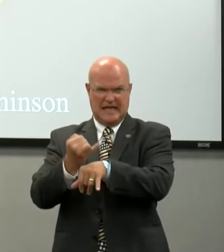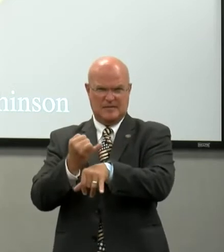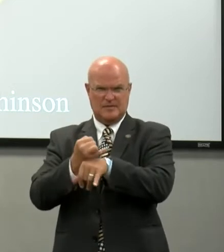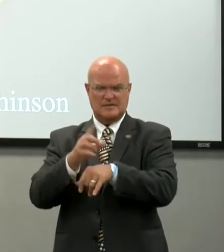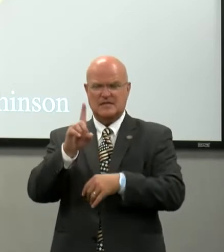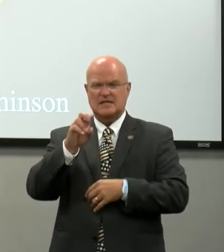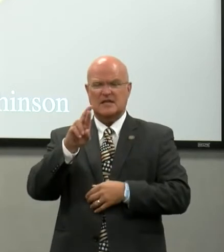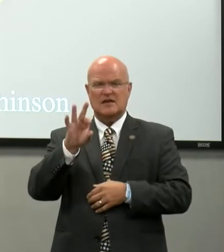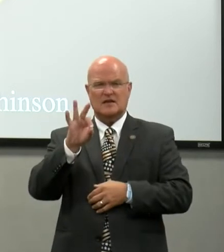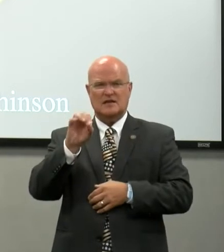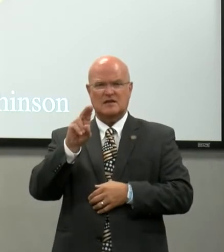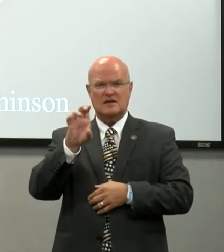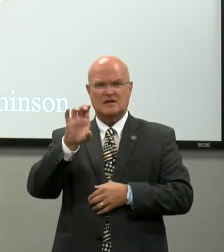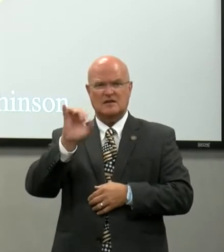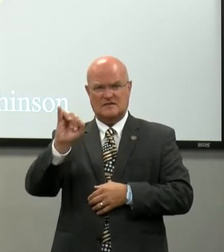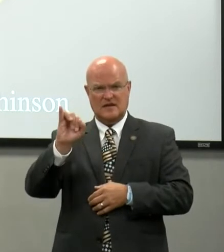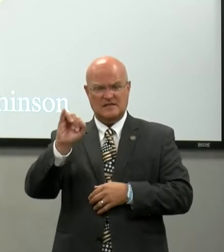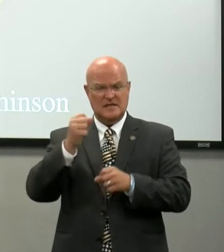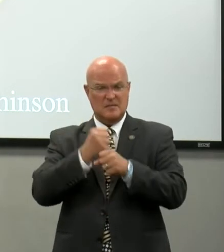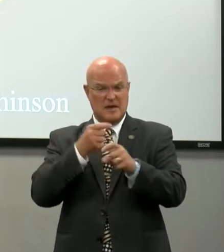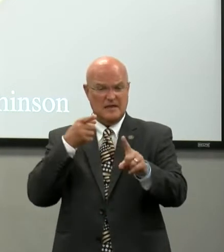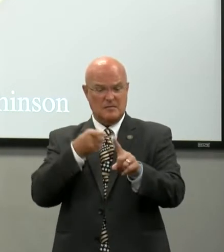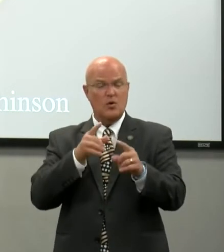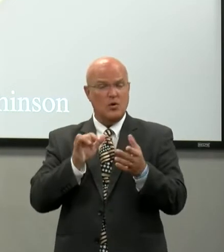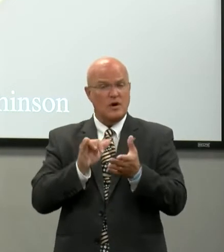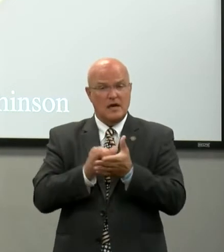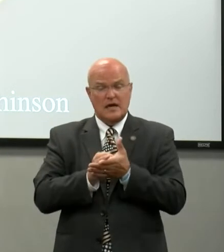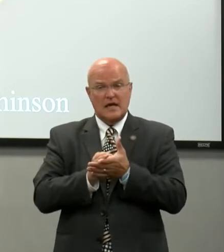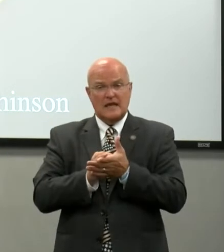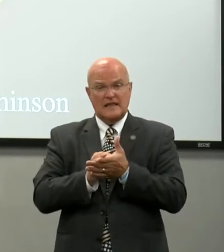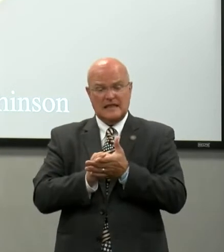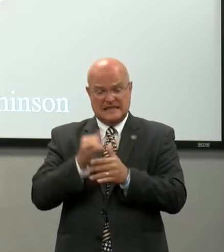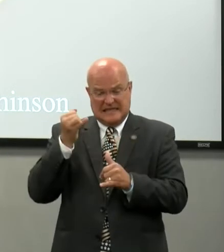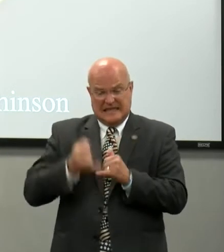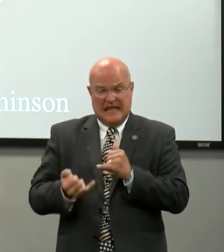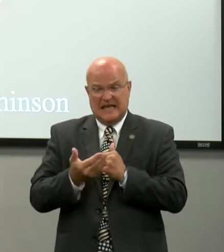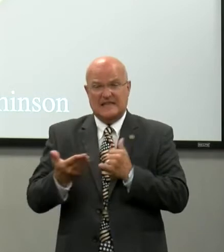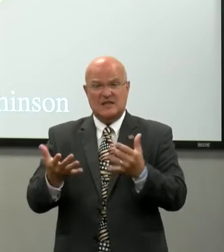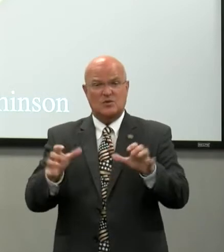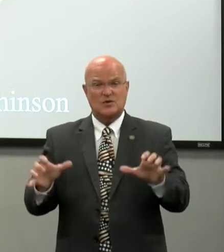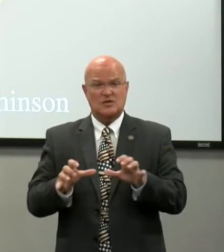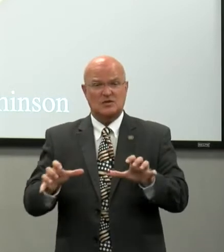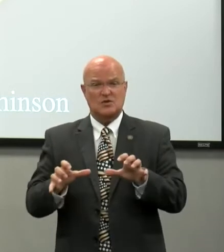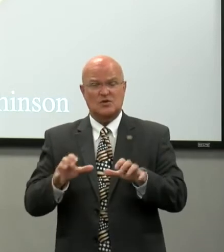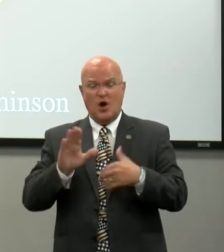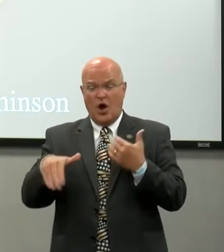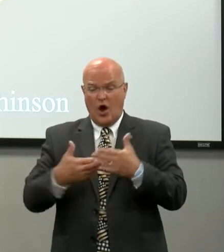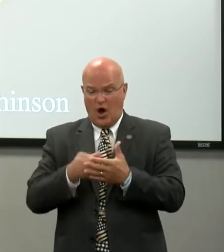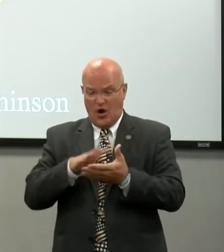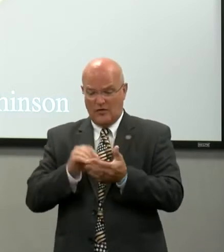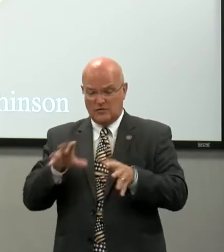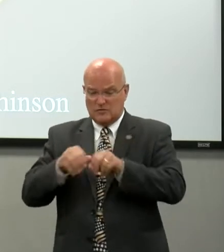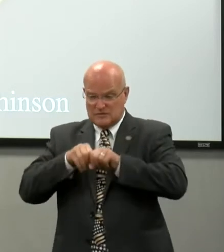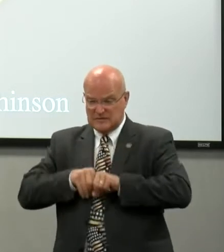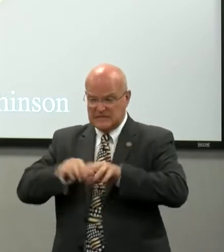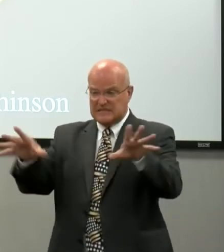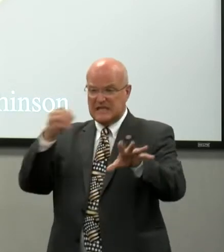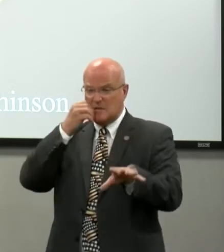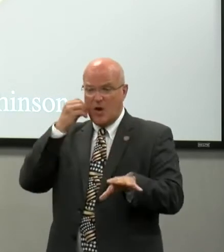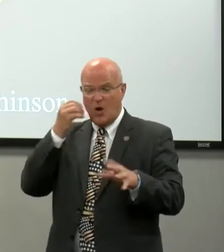Dr. Fauci made the point that the last thing you want to do is to send all of those students